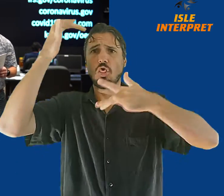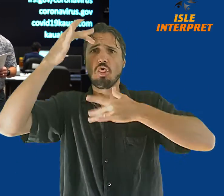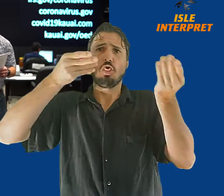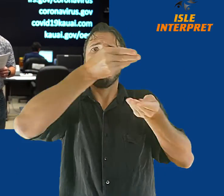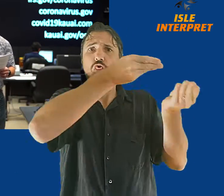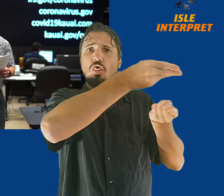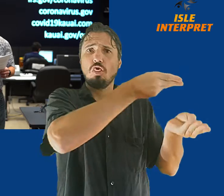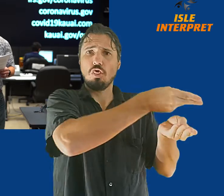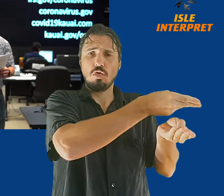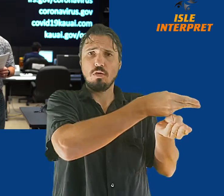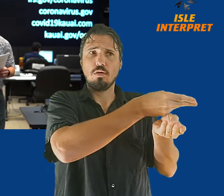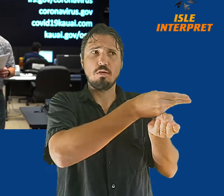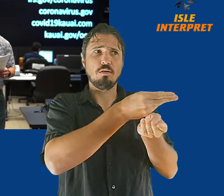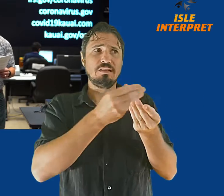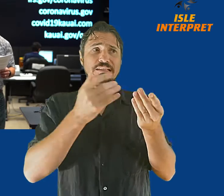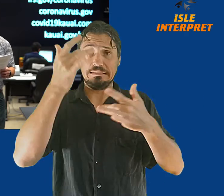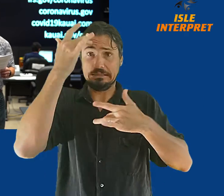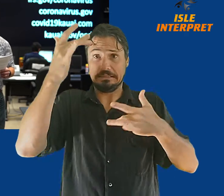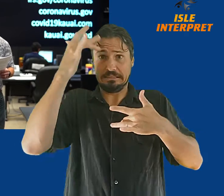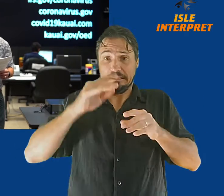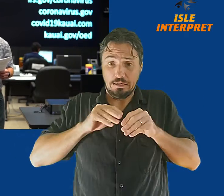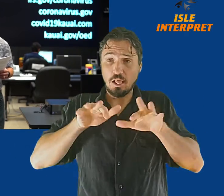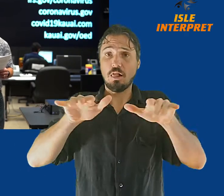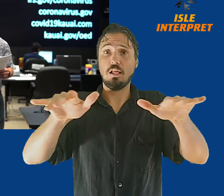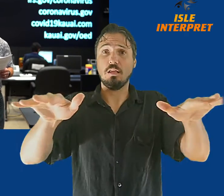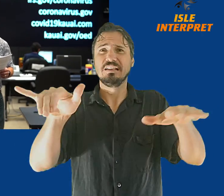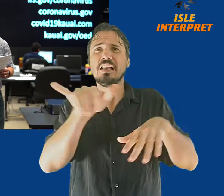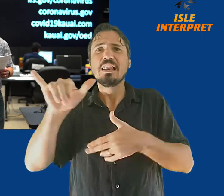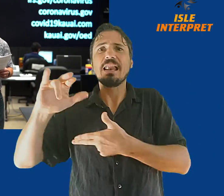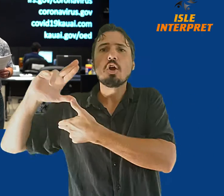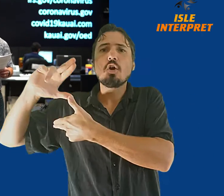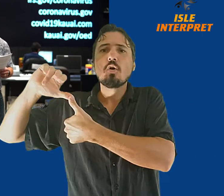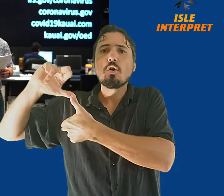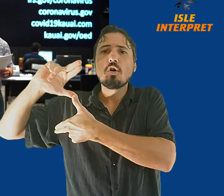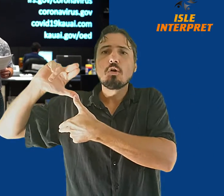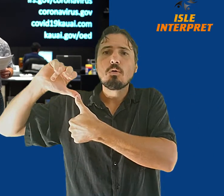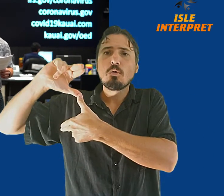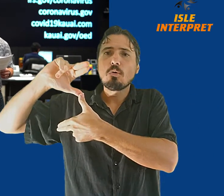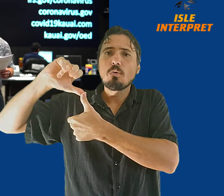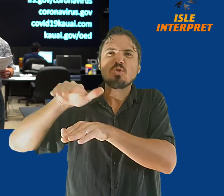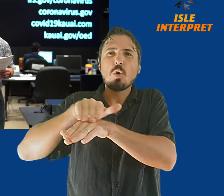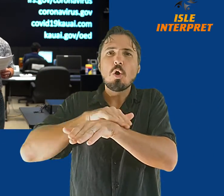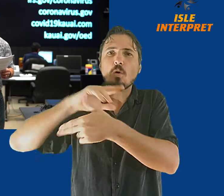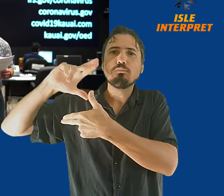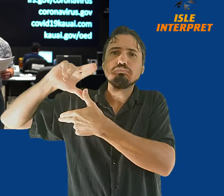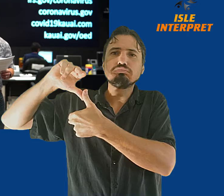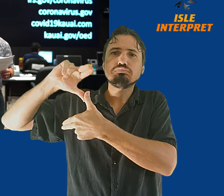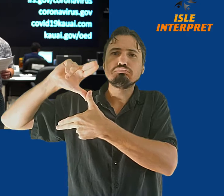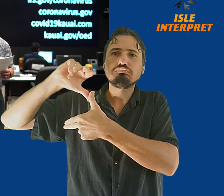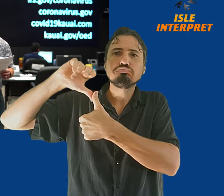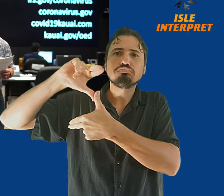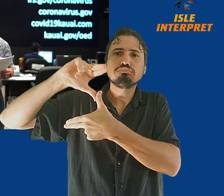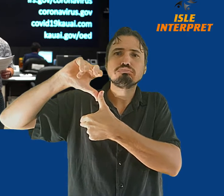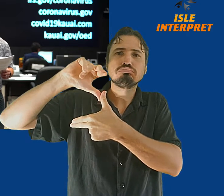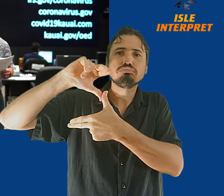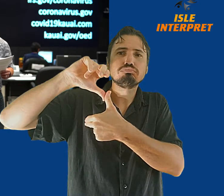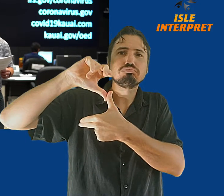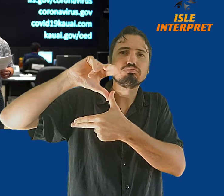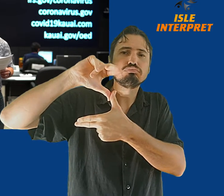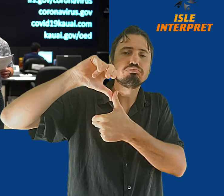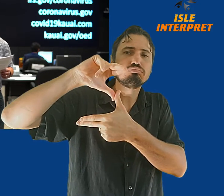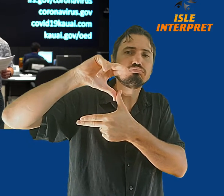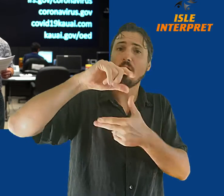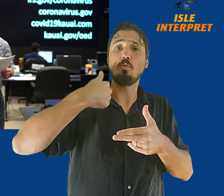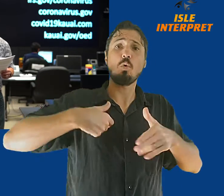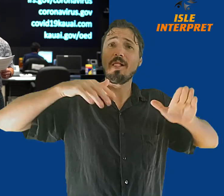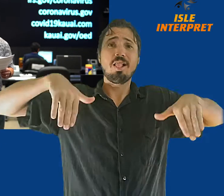slow hurricane, and we are not there through the eye yet. However, there is evidence our efforts to flatten the curve is working.